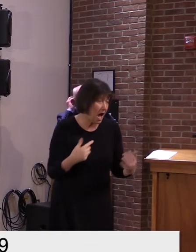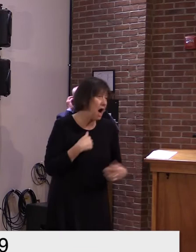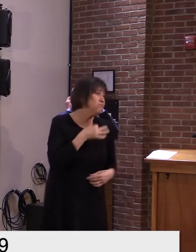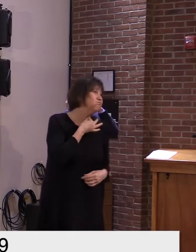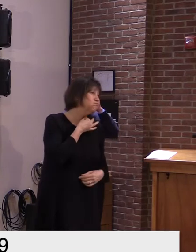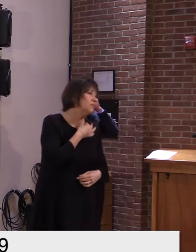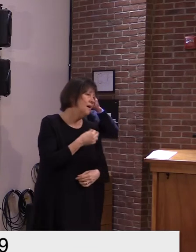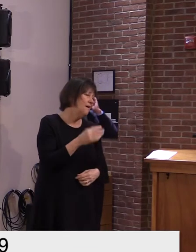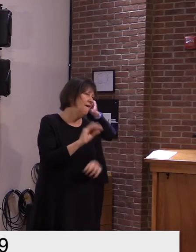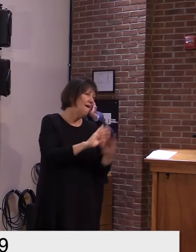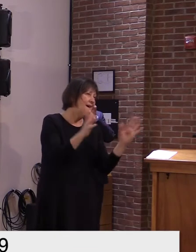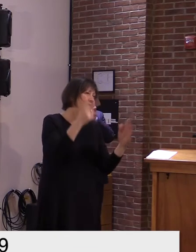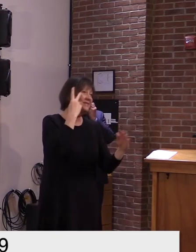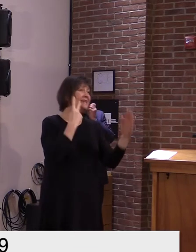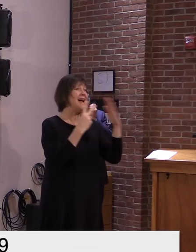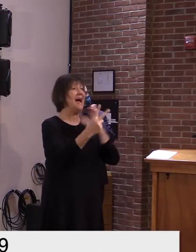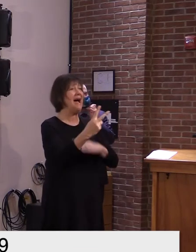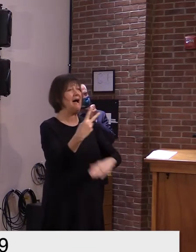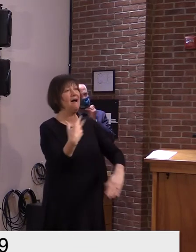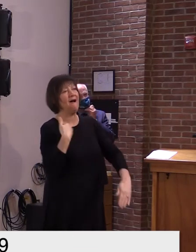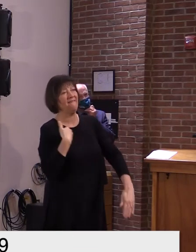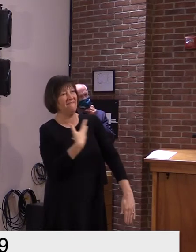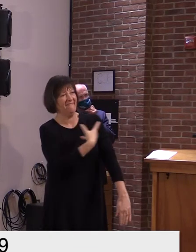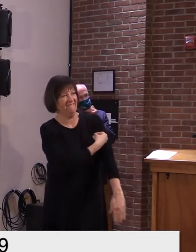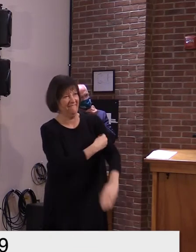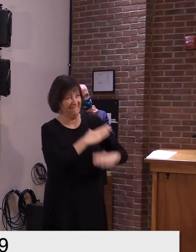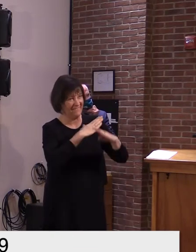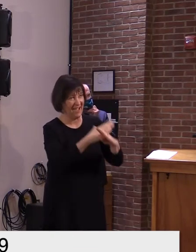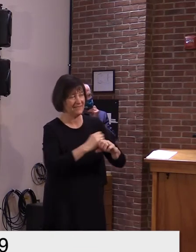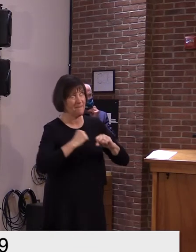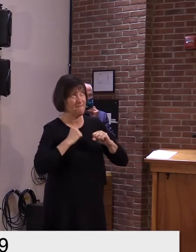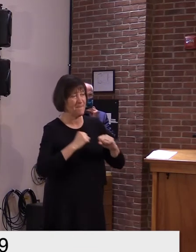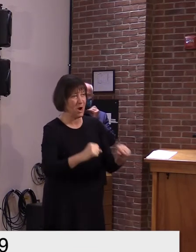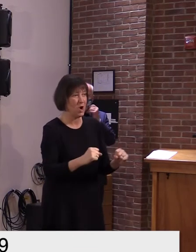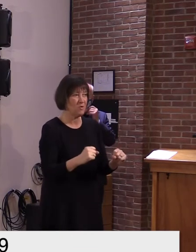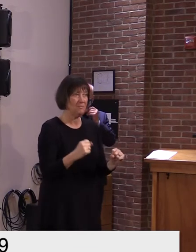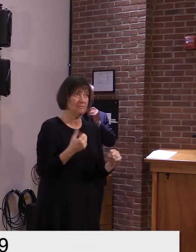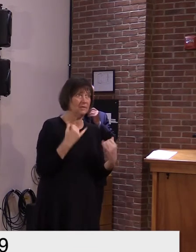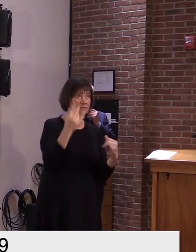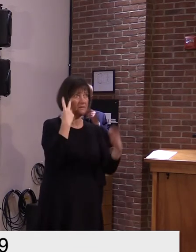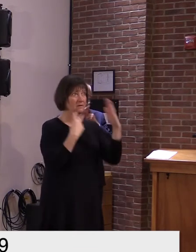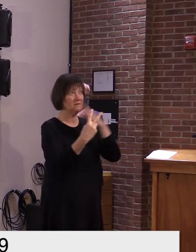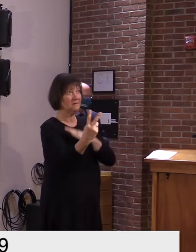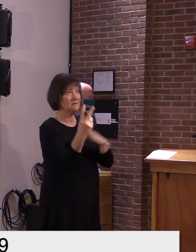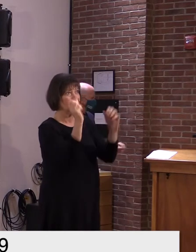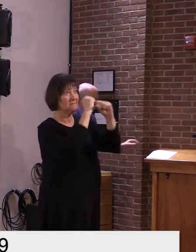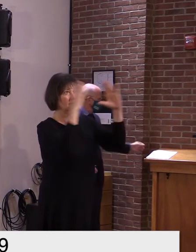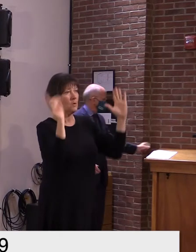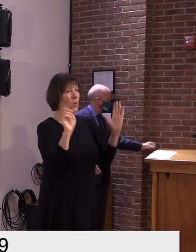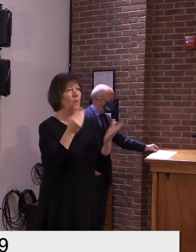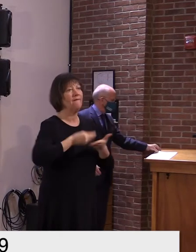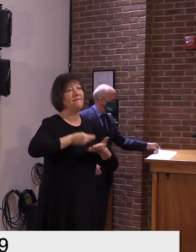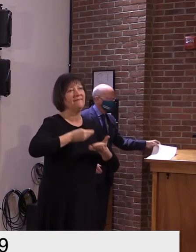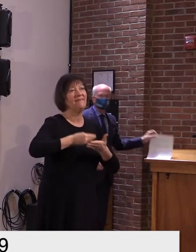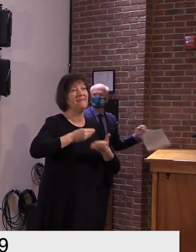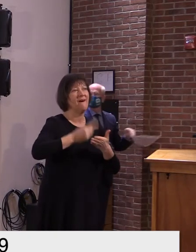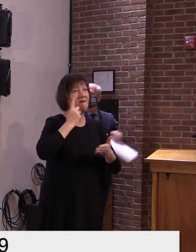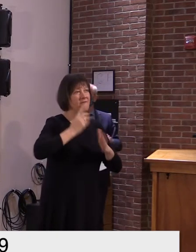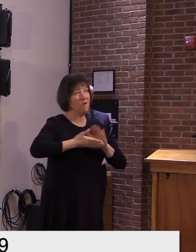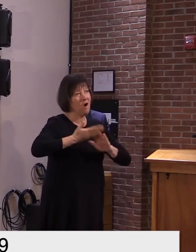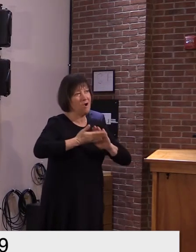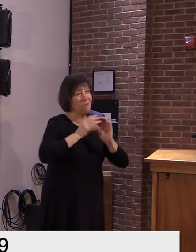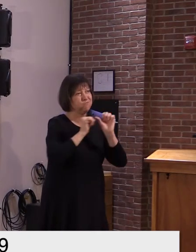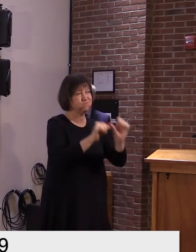see the finish line. Yeah. But you're still going to need the finances to get Vermont across that finish line.